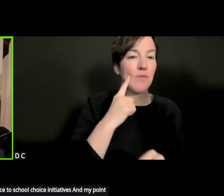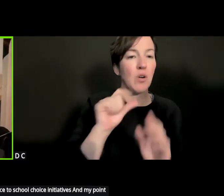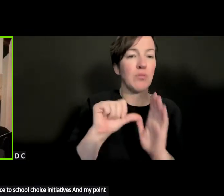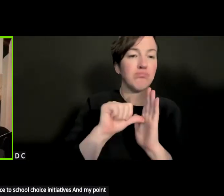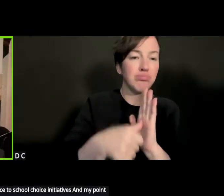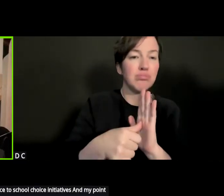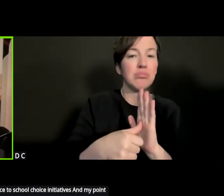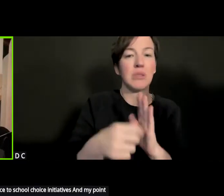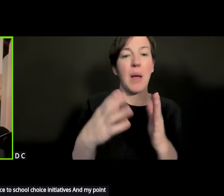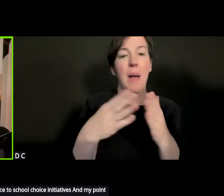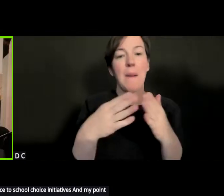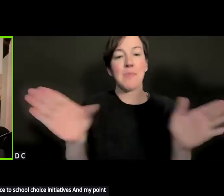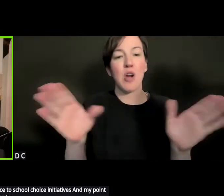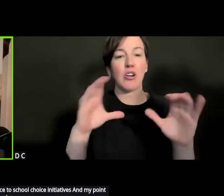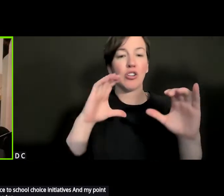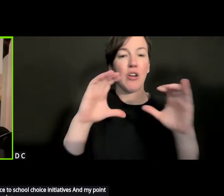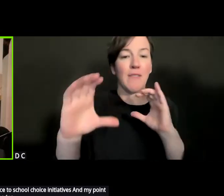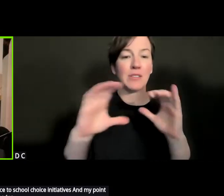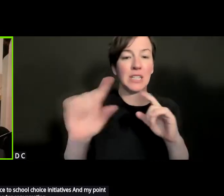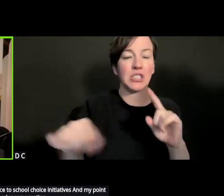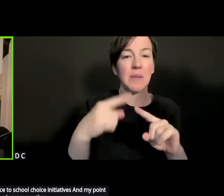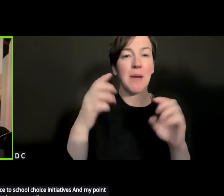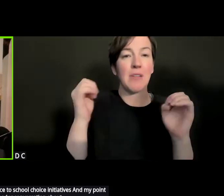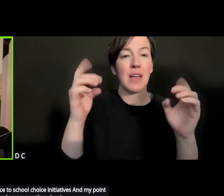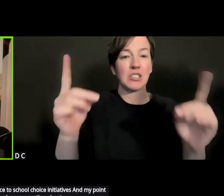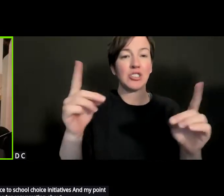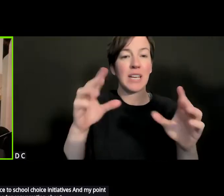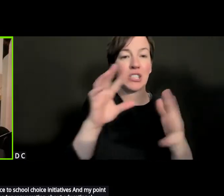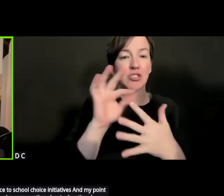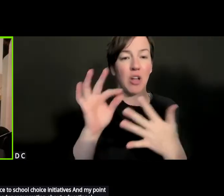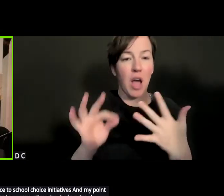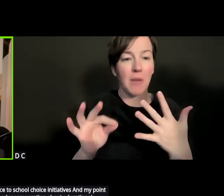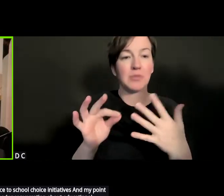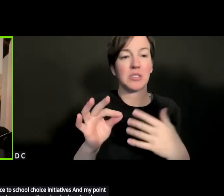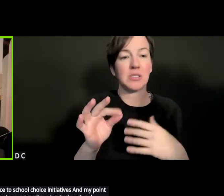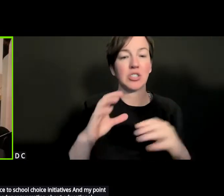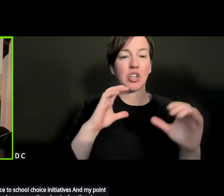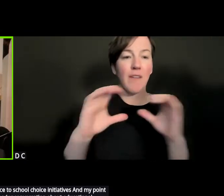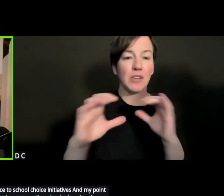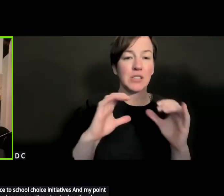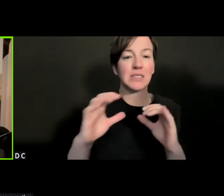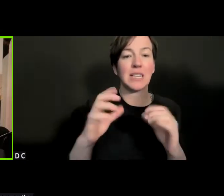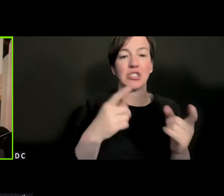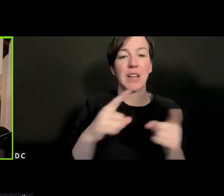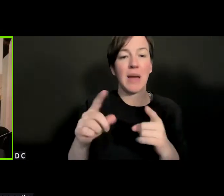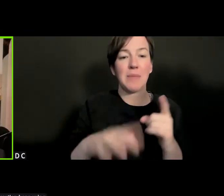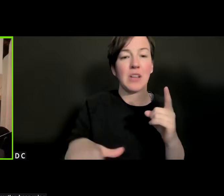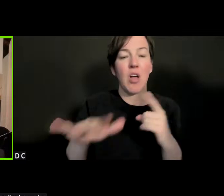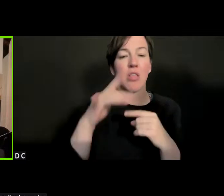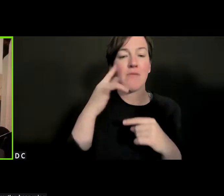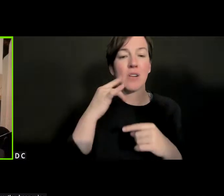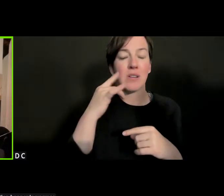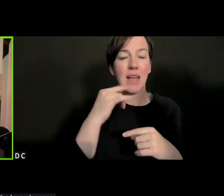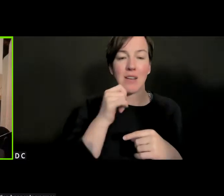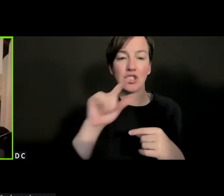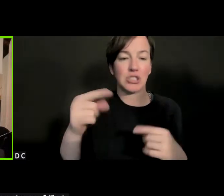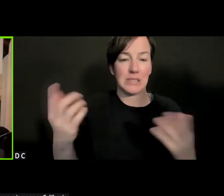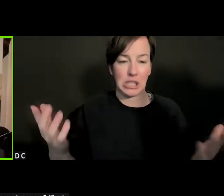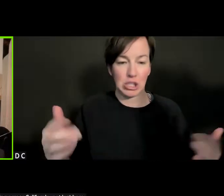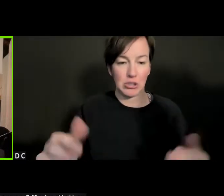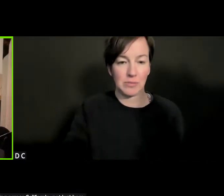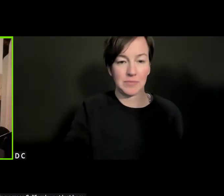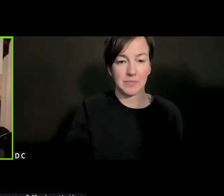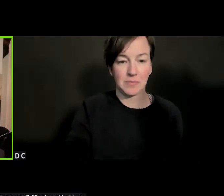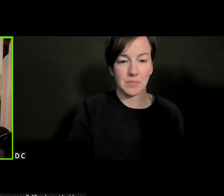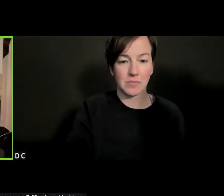broader conversation about educational options, a conversation happening across California, not just here.